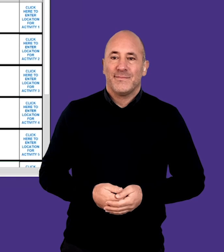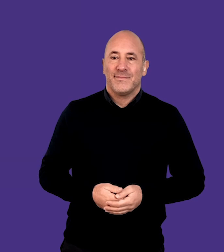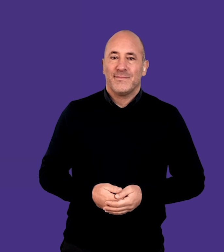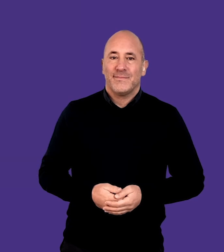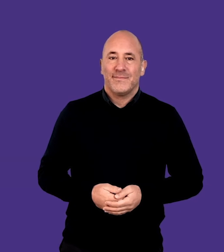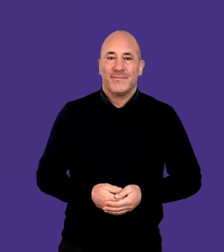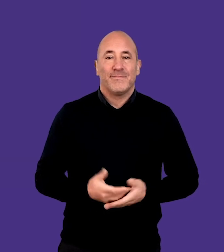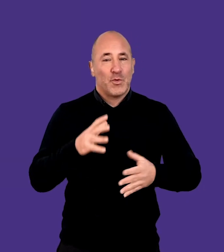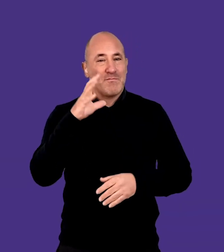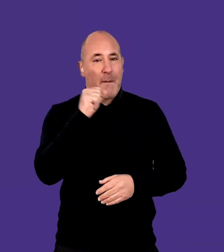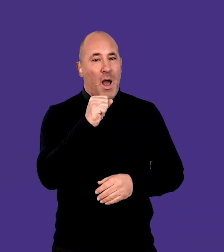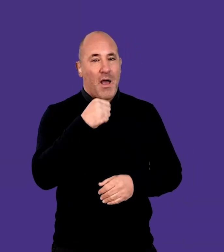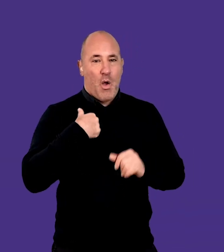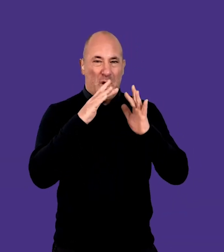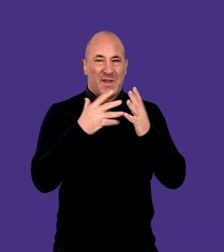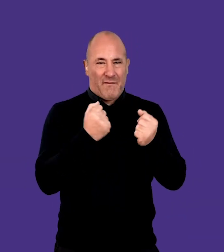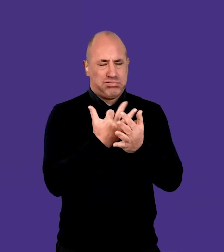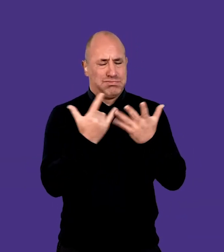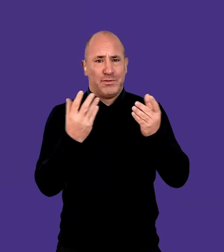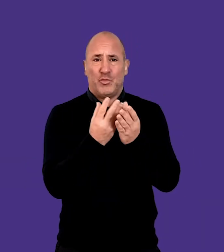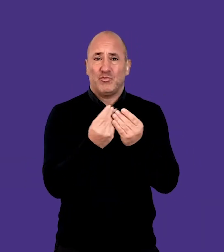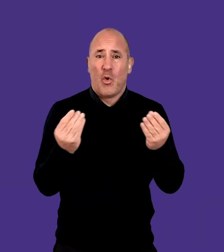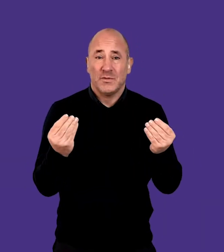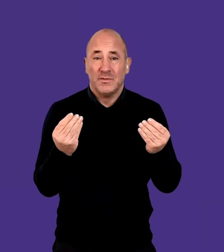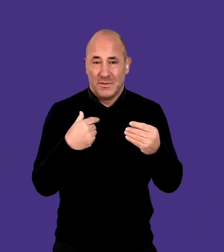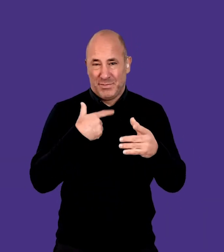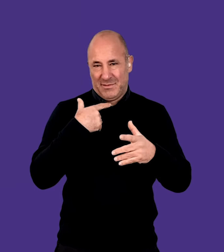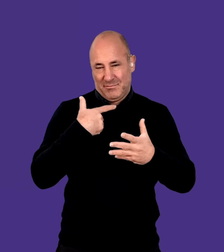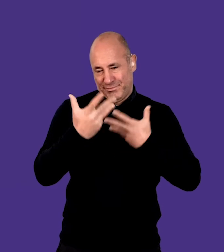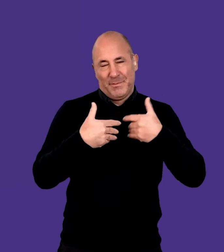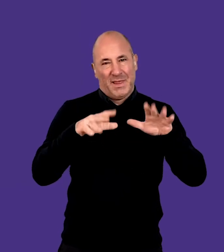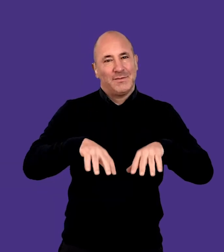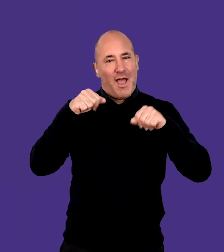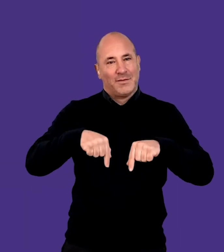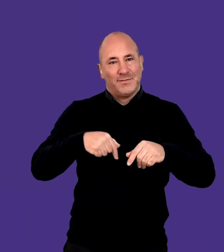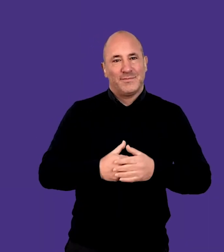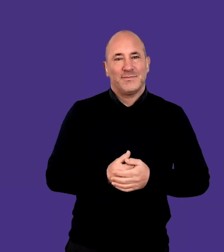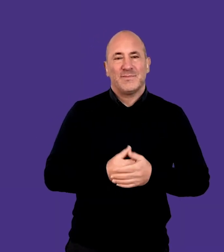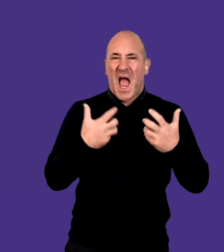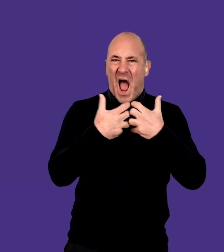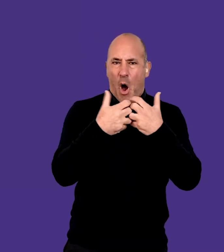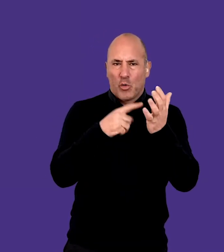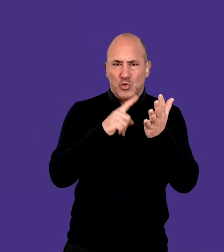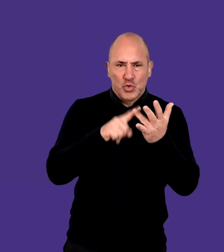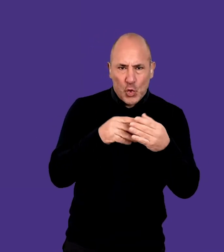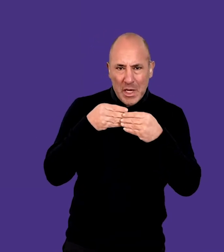Don't forget to make use of the other resources on our website that I mentioned at the start of this presentation, the how-to guide